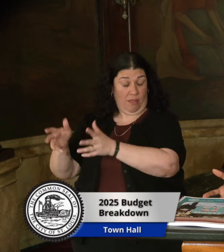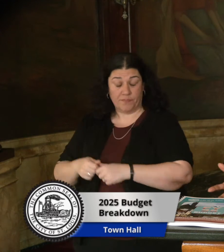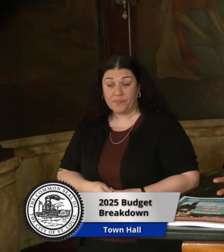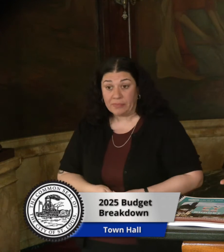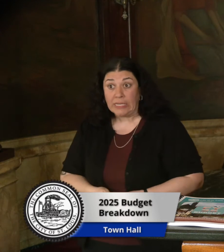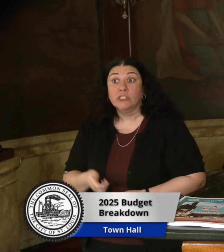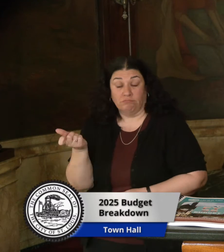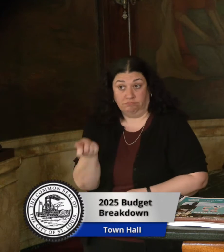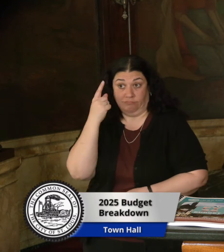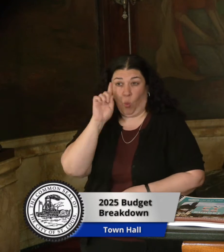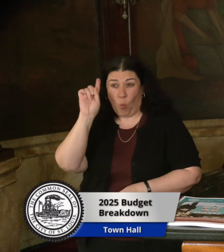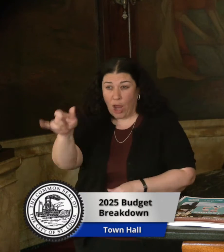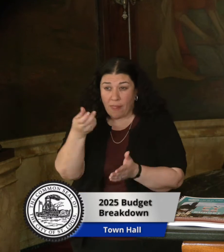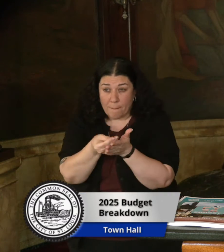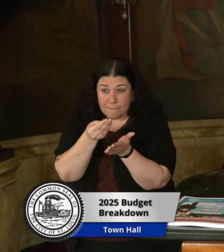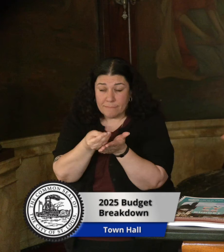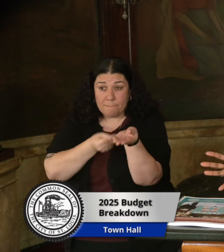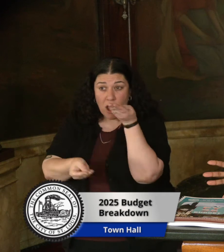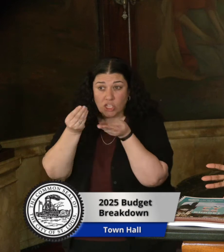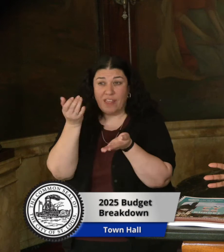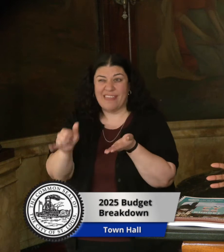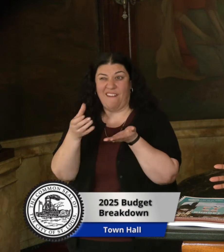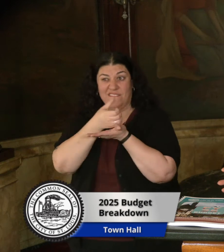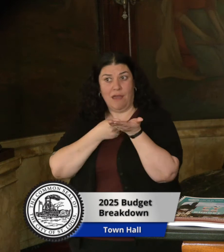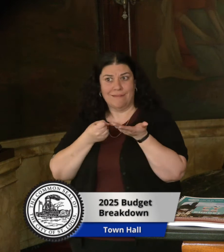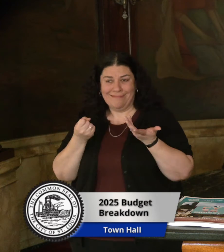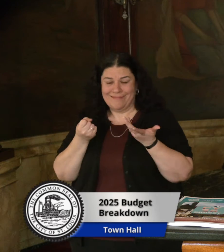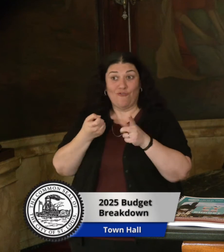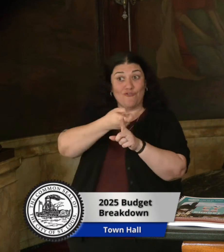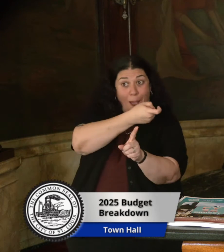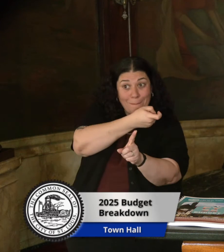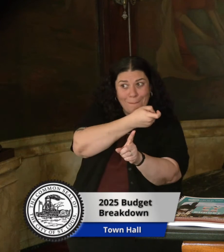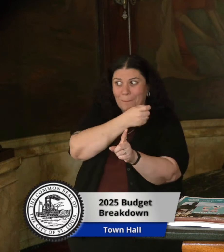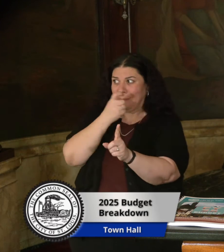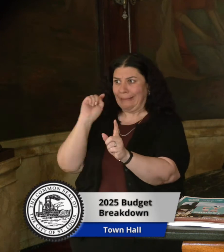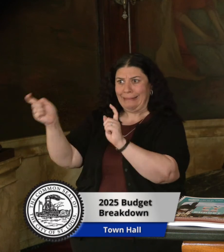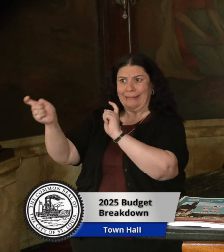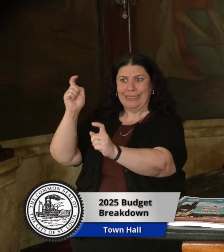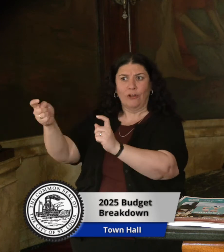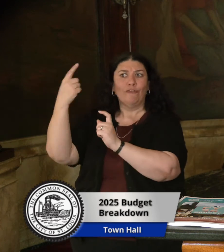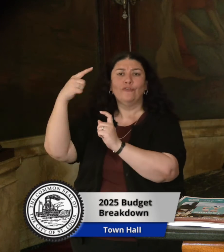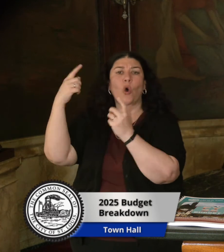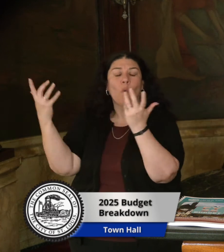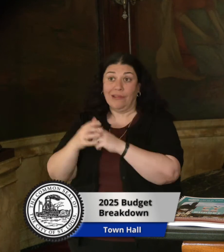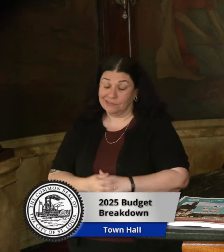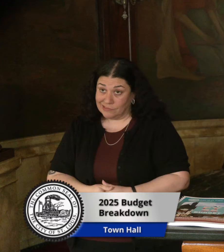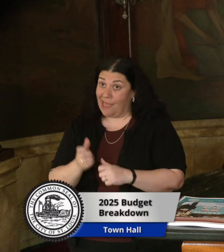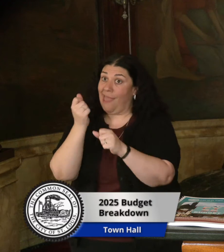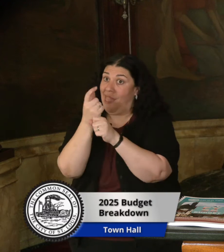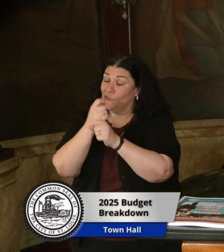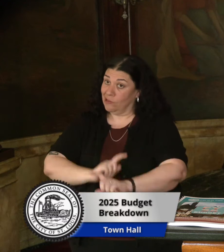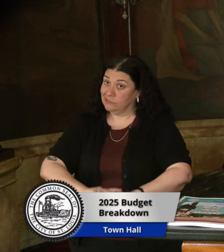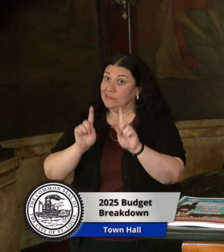we know where the budget funding comes from, I want to talk about where it goes. There are a lot of different things to fund each year, and I'm